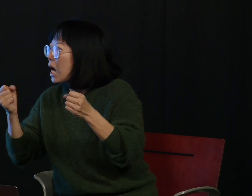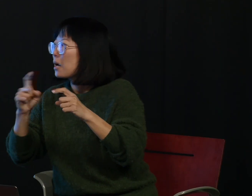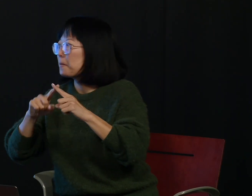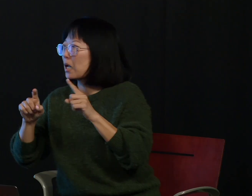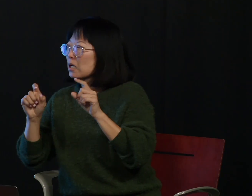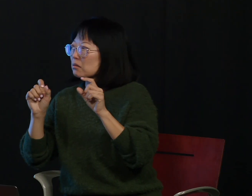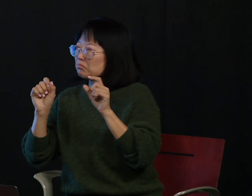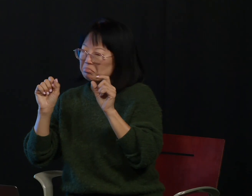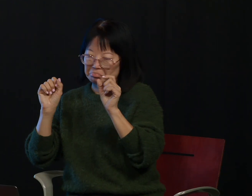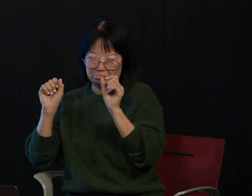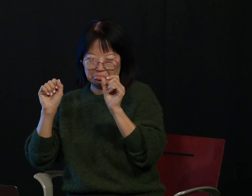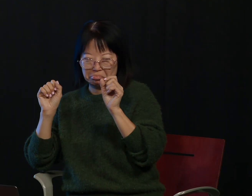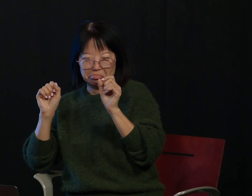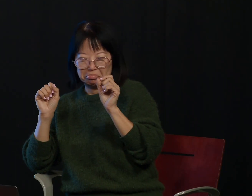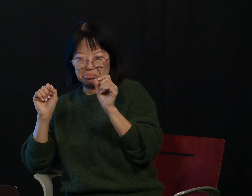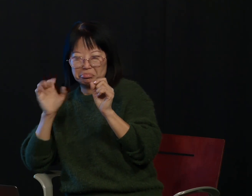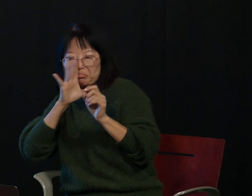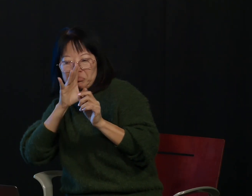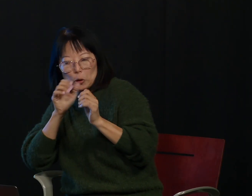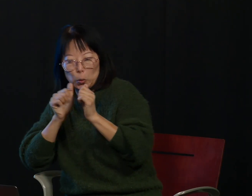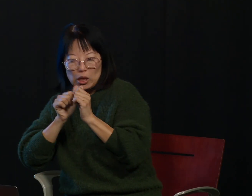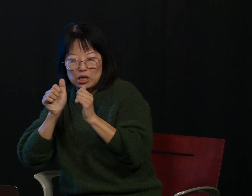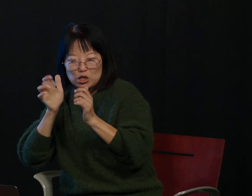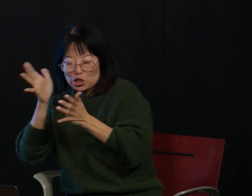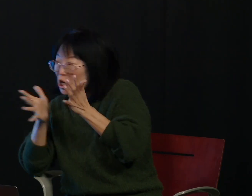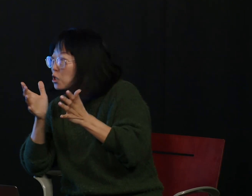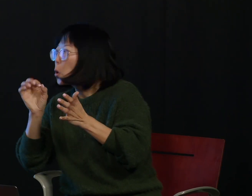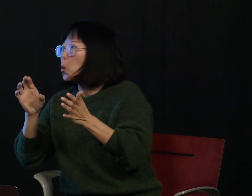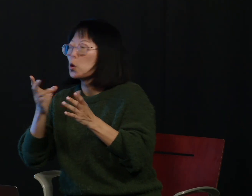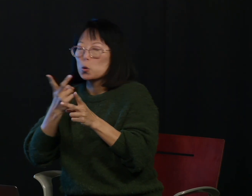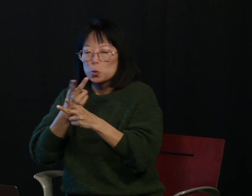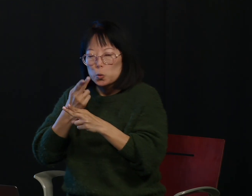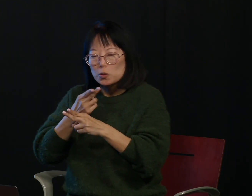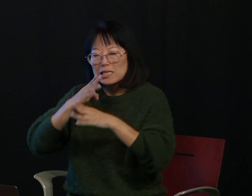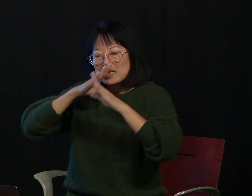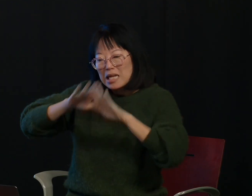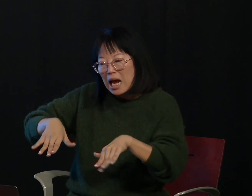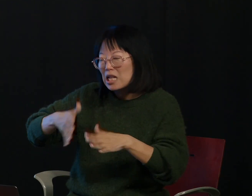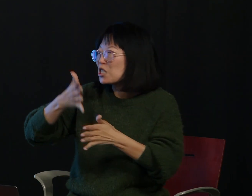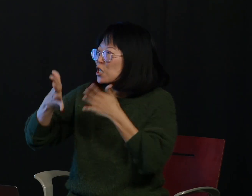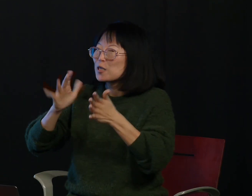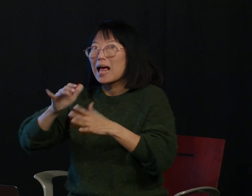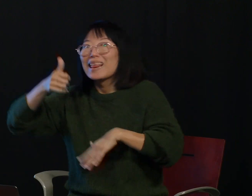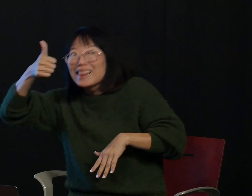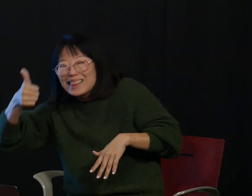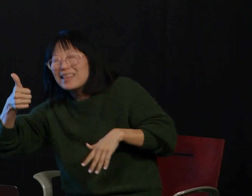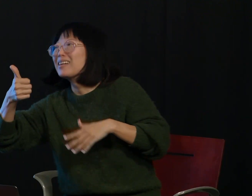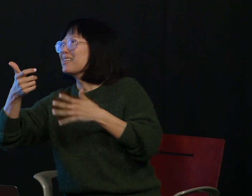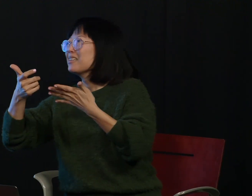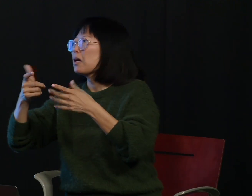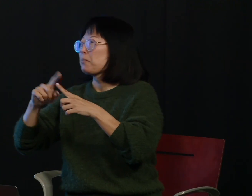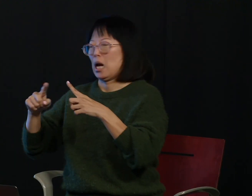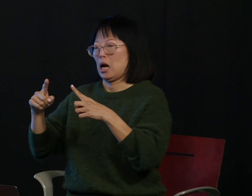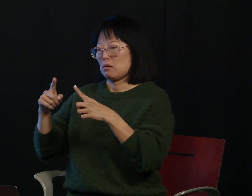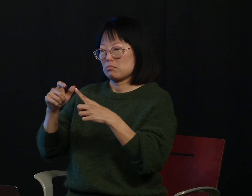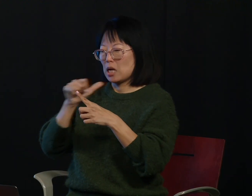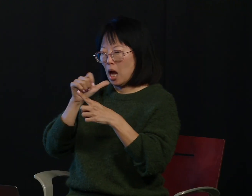sign use from time to time when they're speaking or just gesturing to use a silent gesture like a thumbs up, but